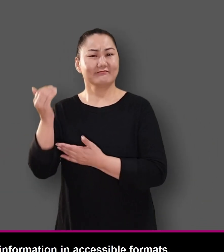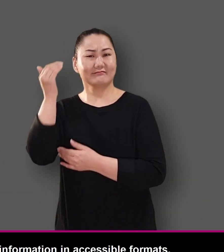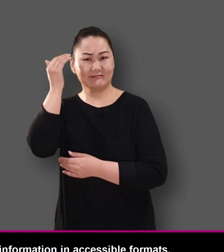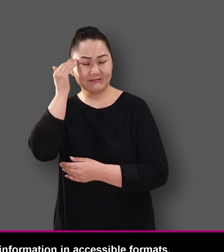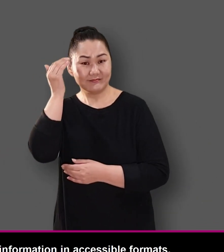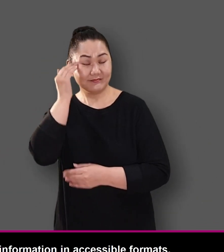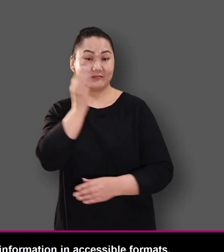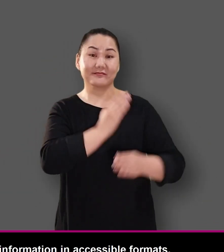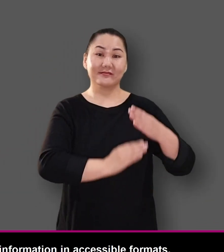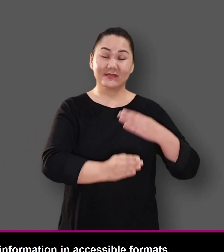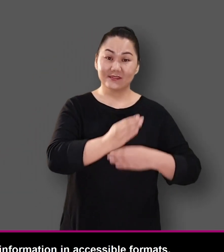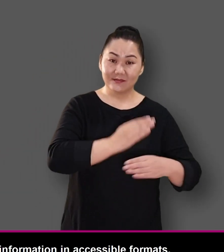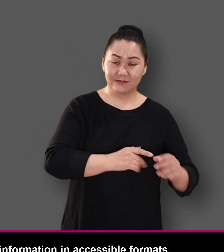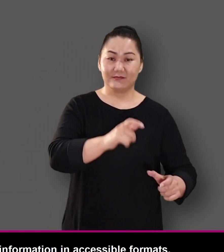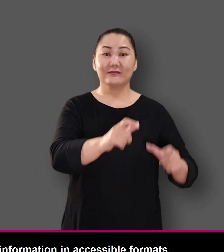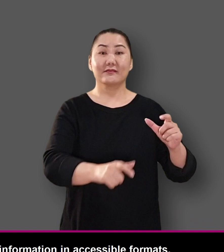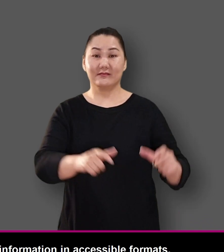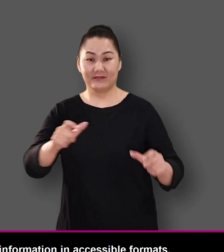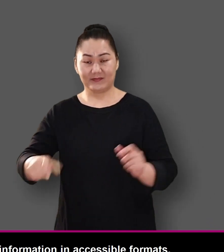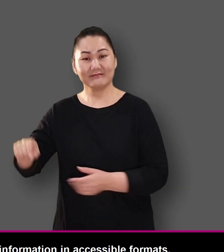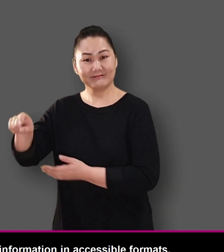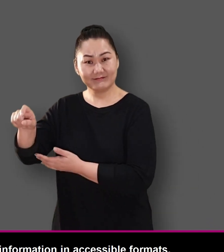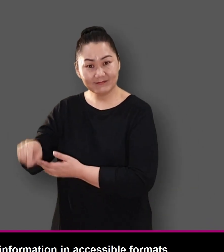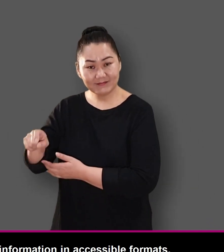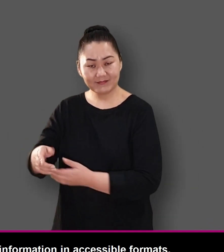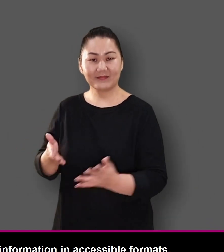We realize that they require information in accessible formats.